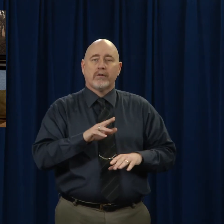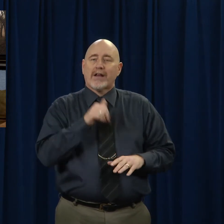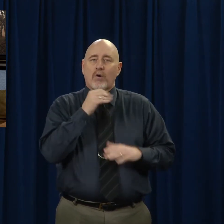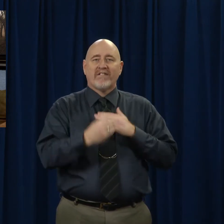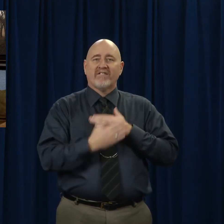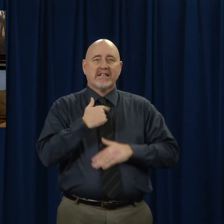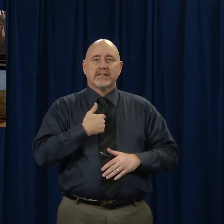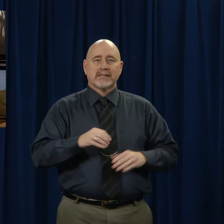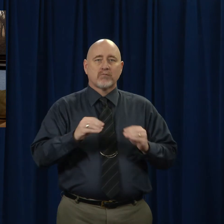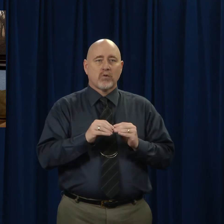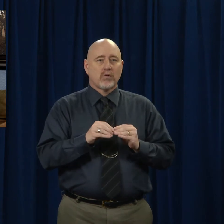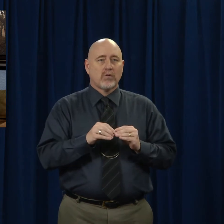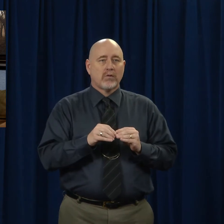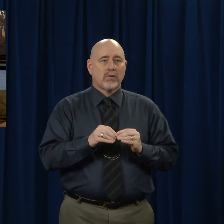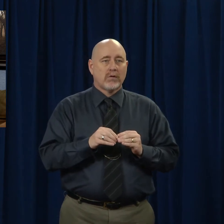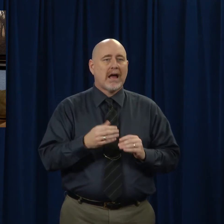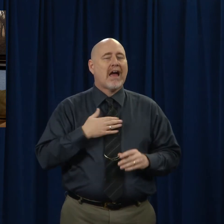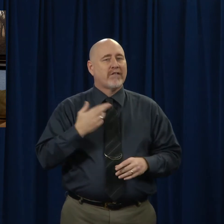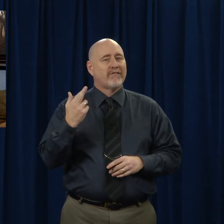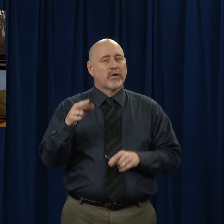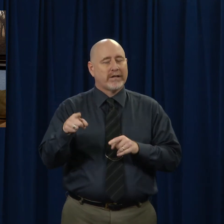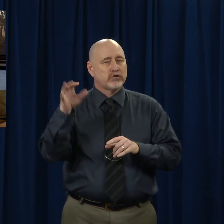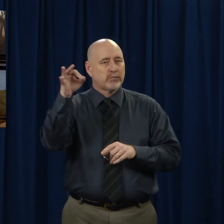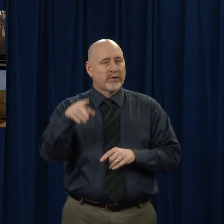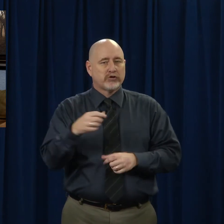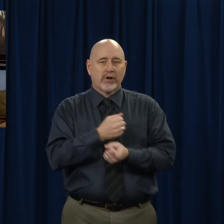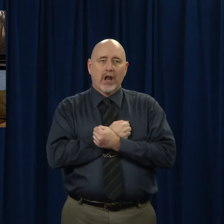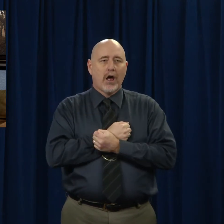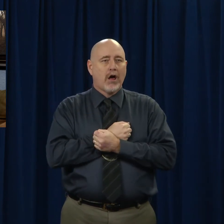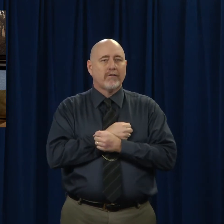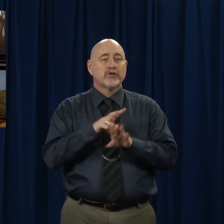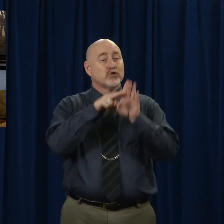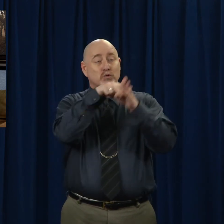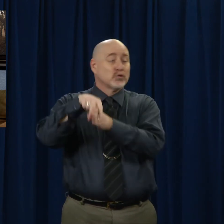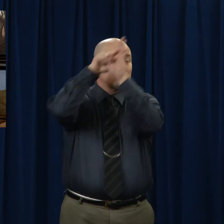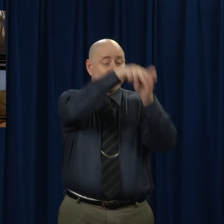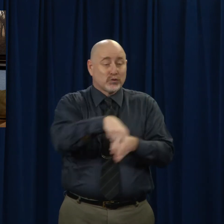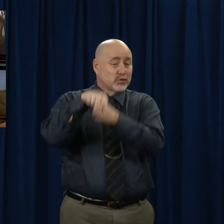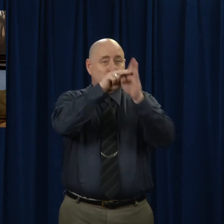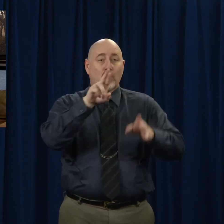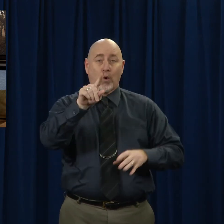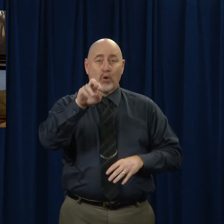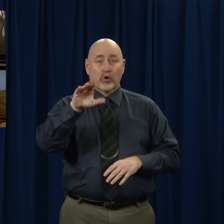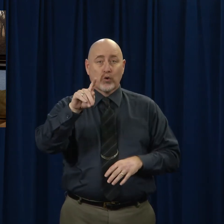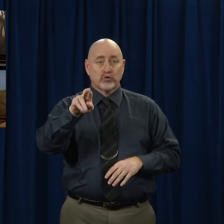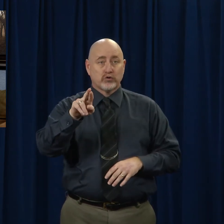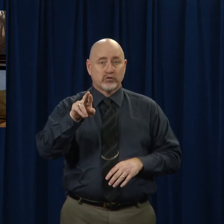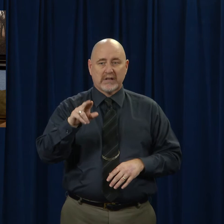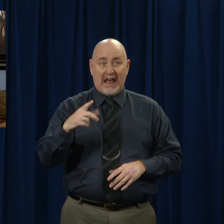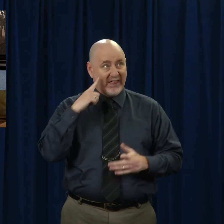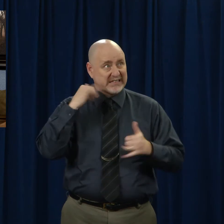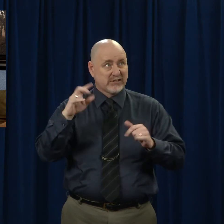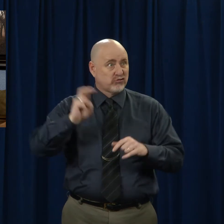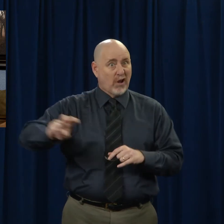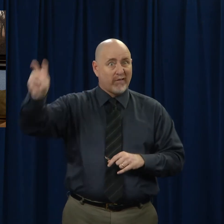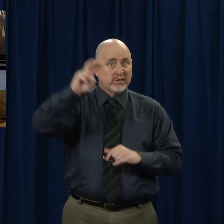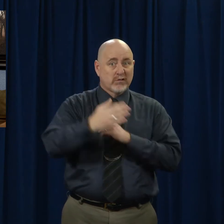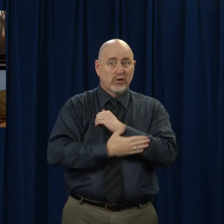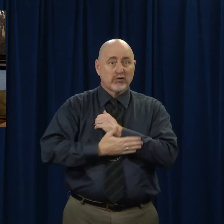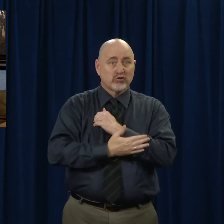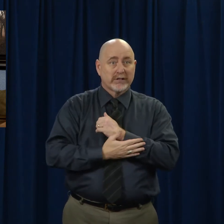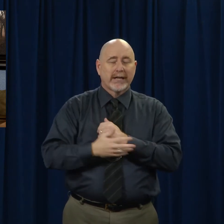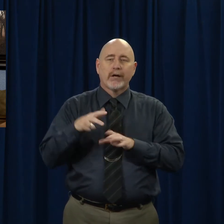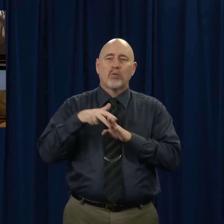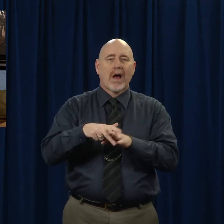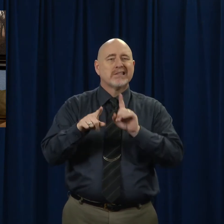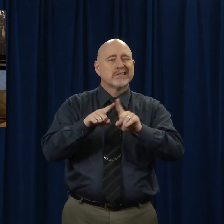longer faze us. I have a friend who's a preacher who loves roller coasters. He travels around the country. I guess he still does. He travels around the country